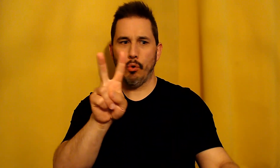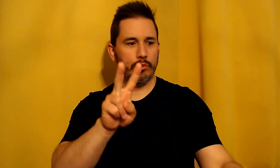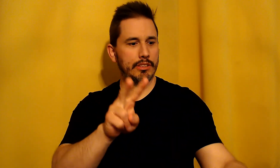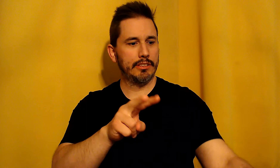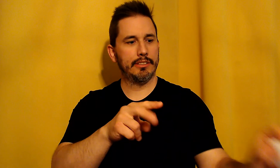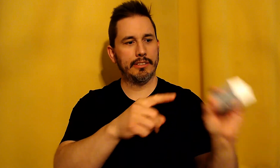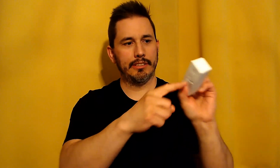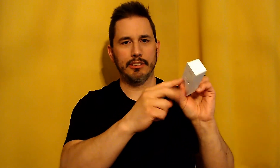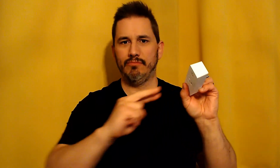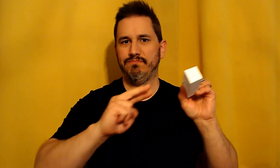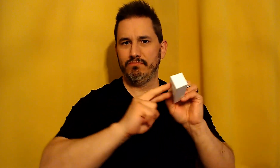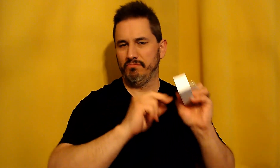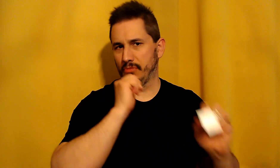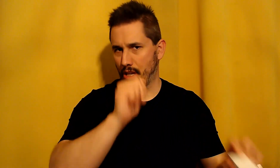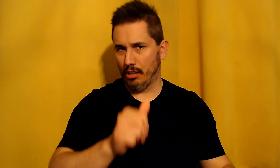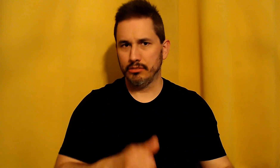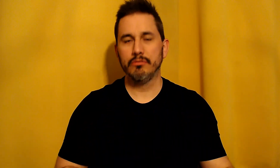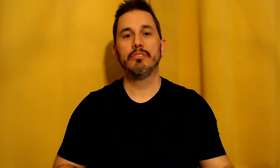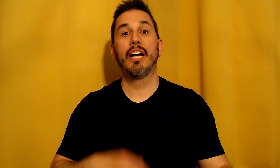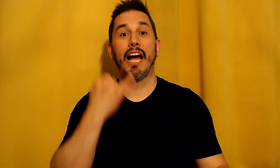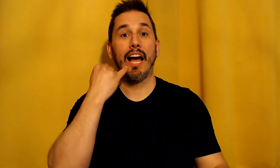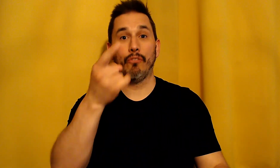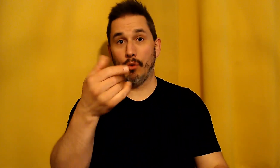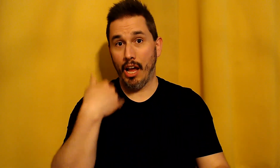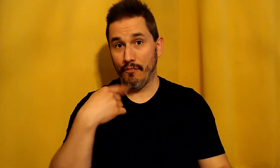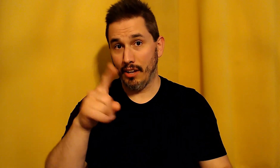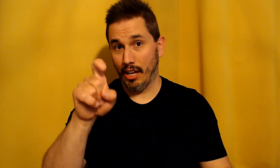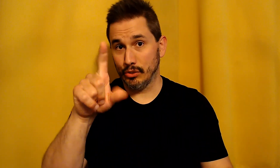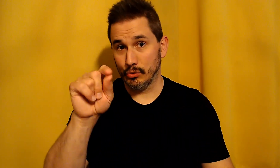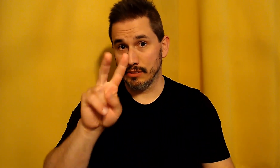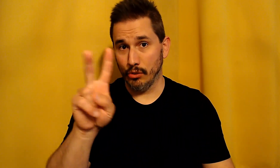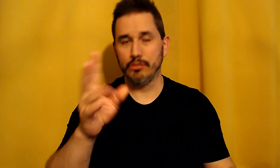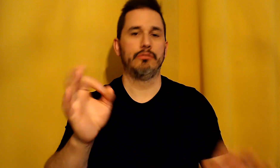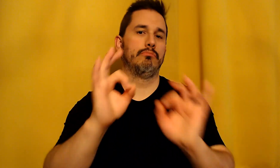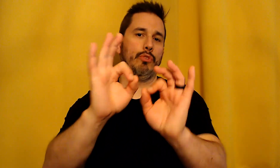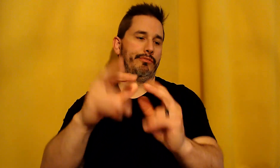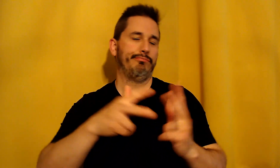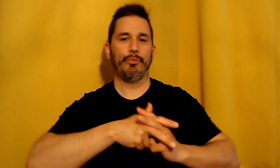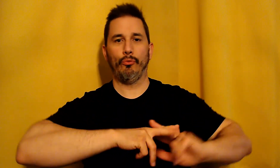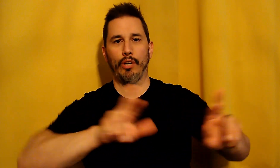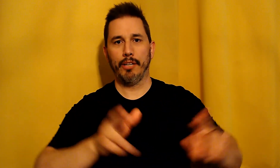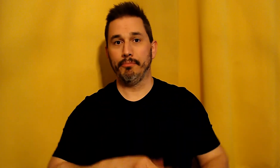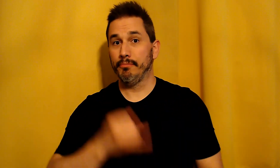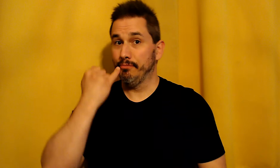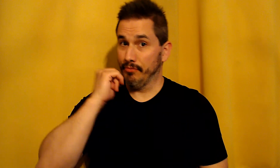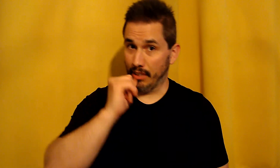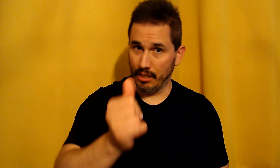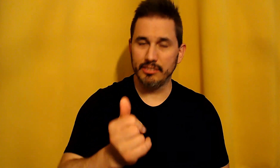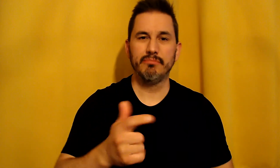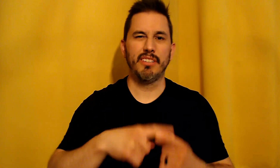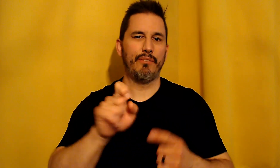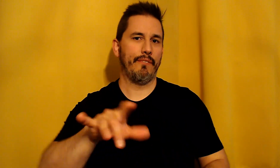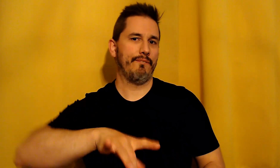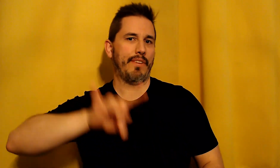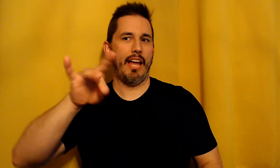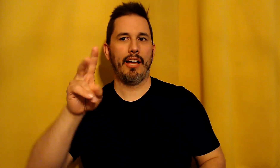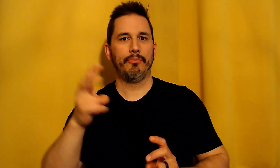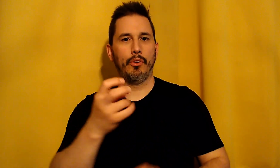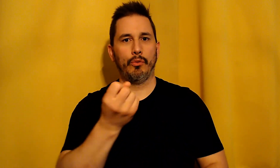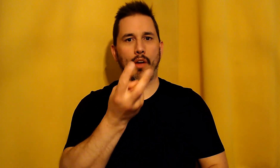volt, unlike 120 volt of your regular kinds of plugs. If you have a 120 volt kind, then you'd be able to just use a smart plug like this. But